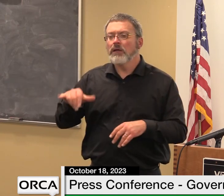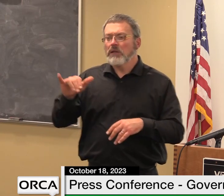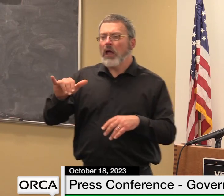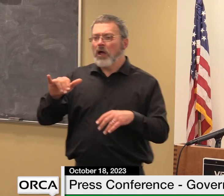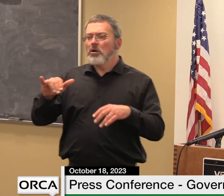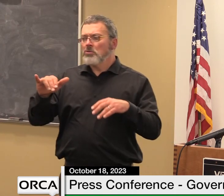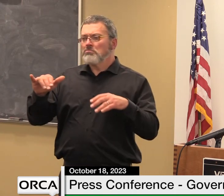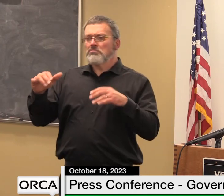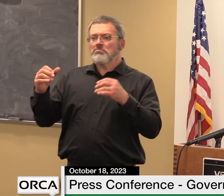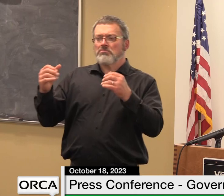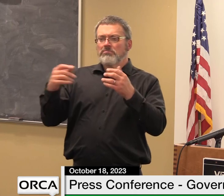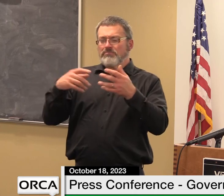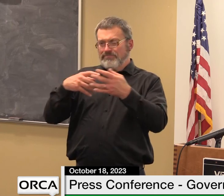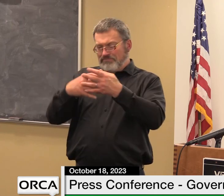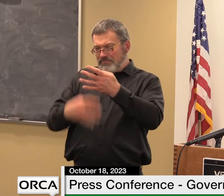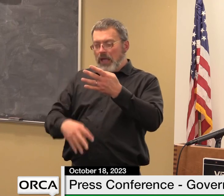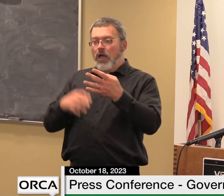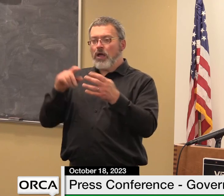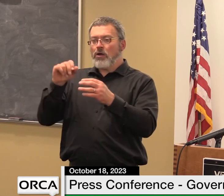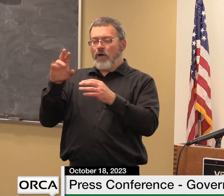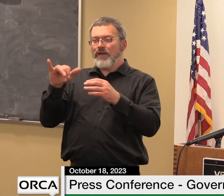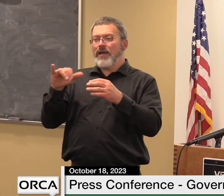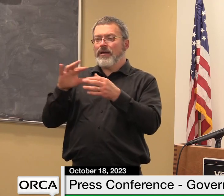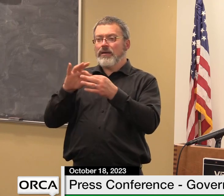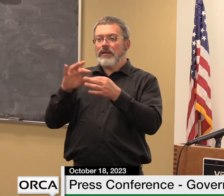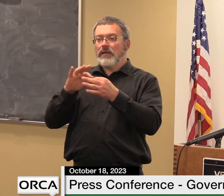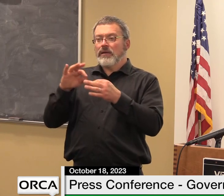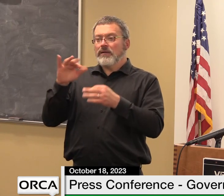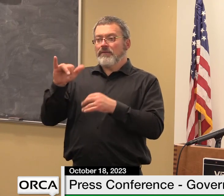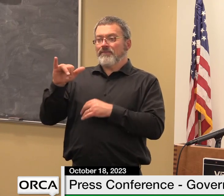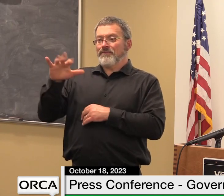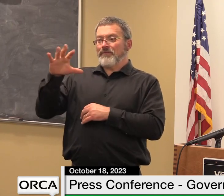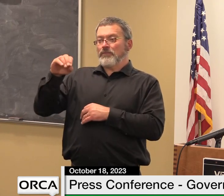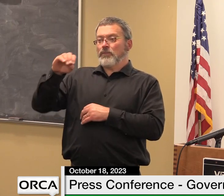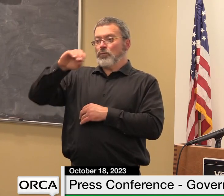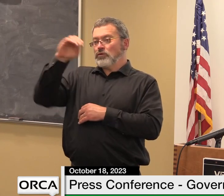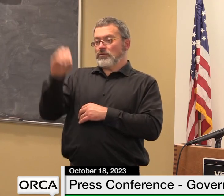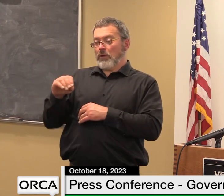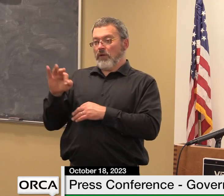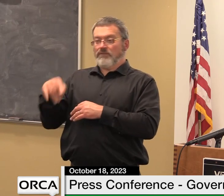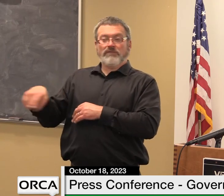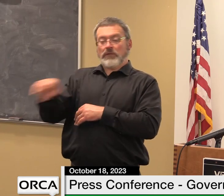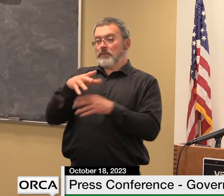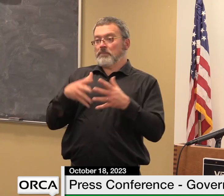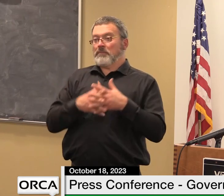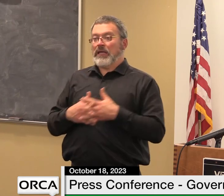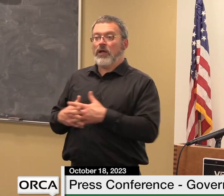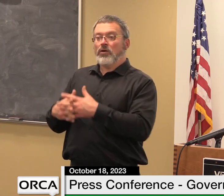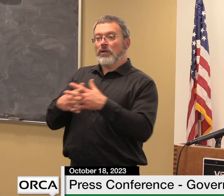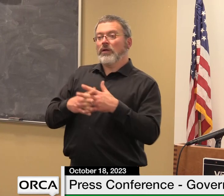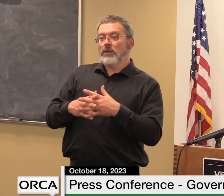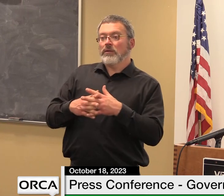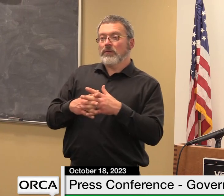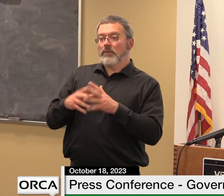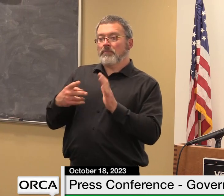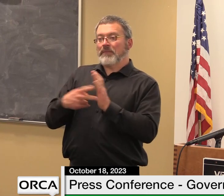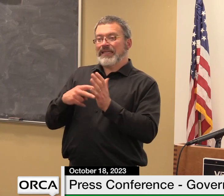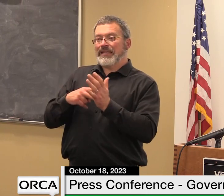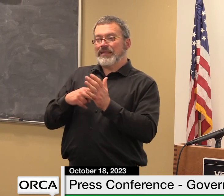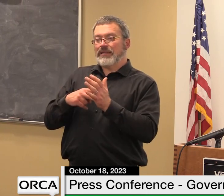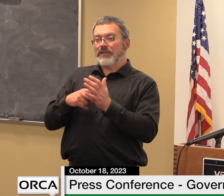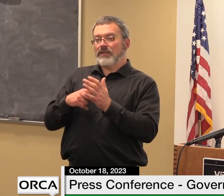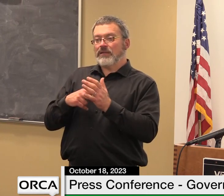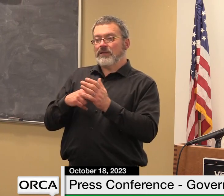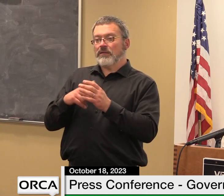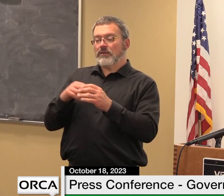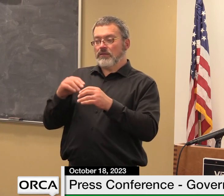them that say that less than 50% of the American public intends to get their COVID